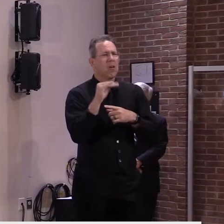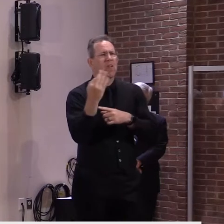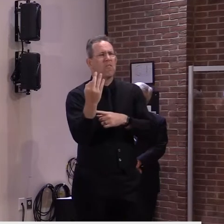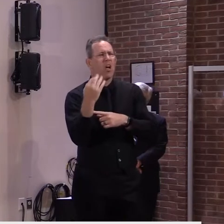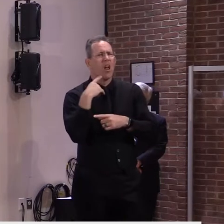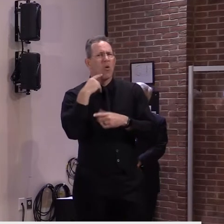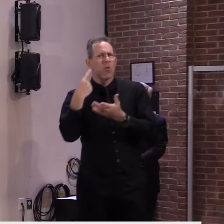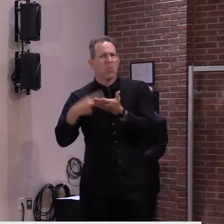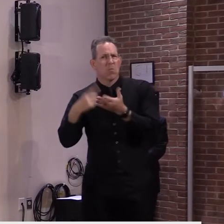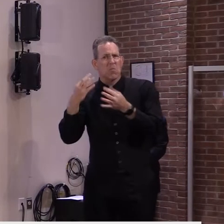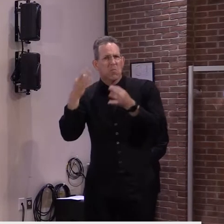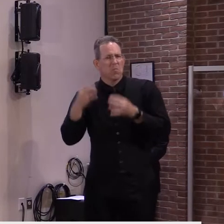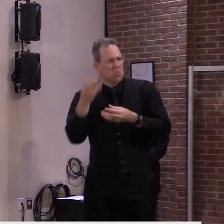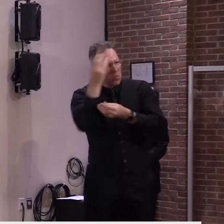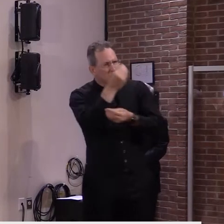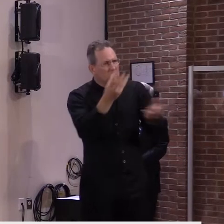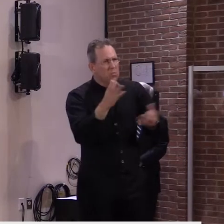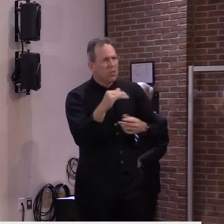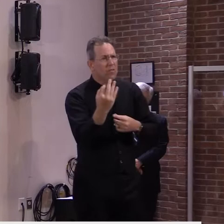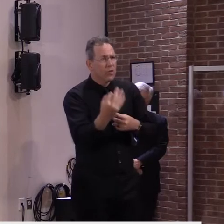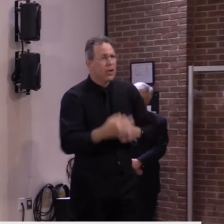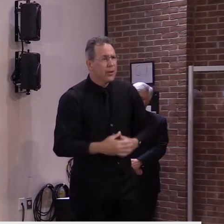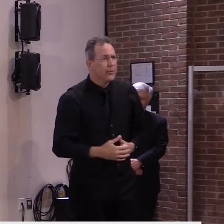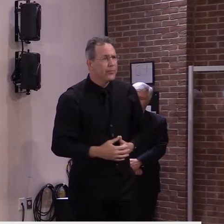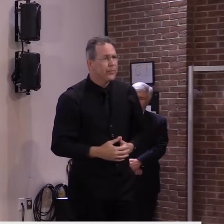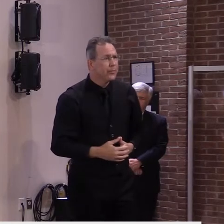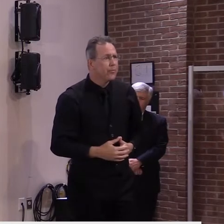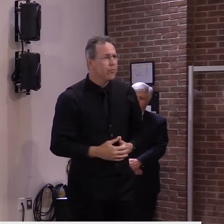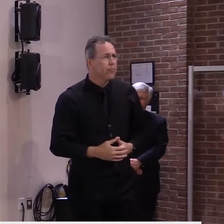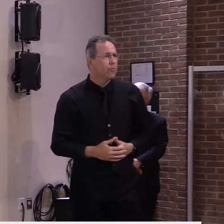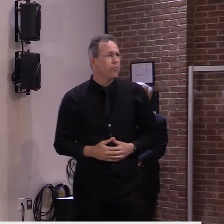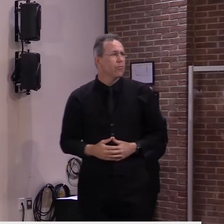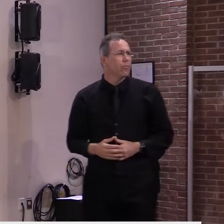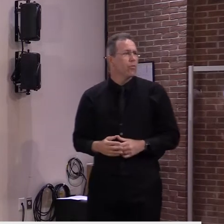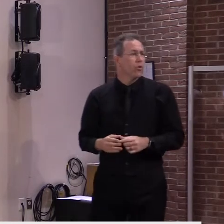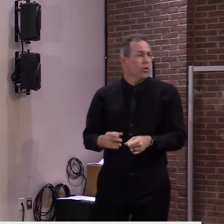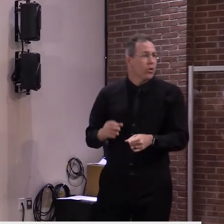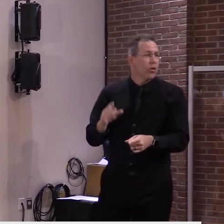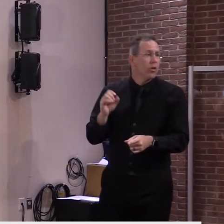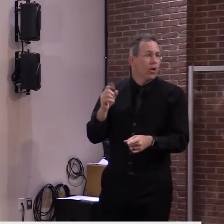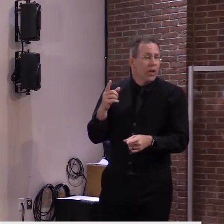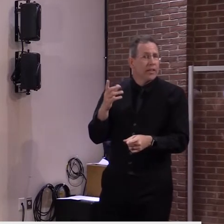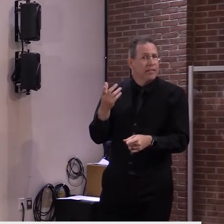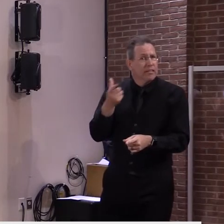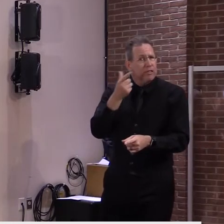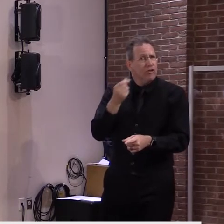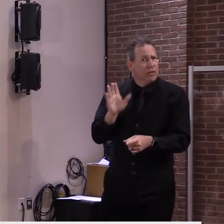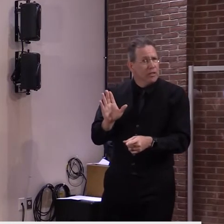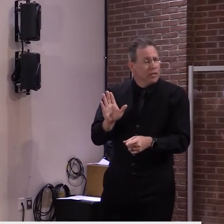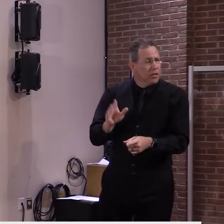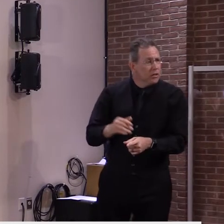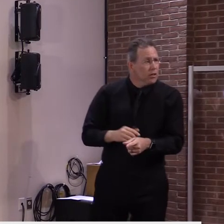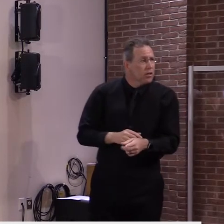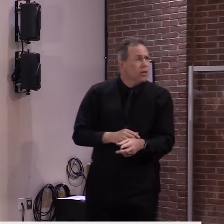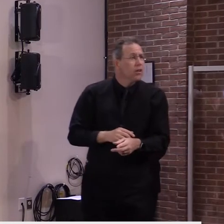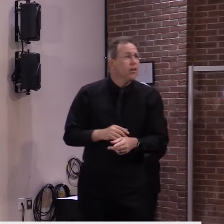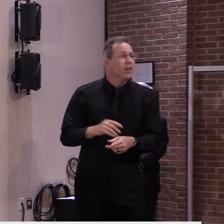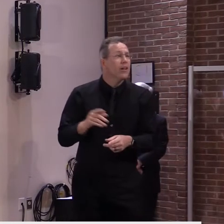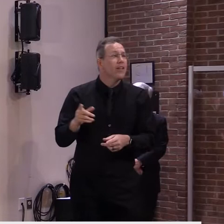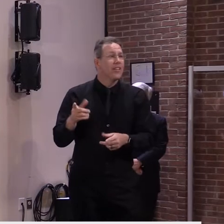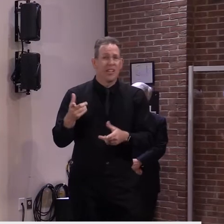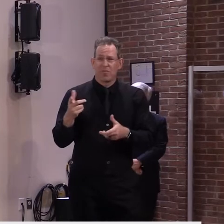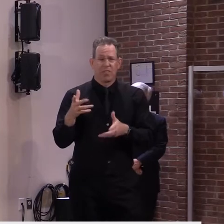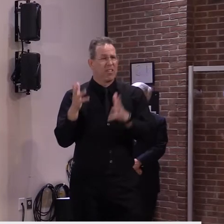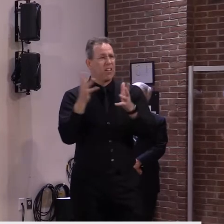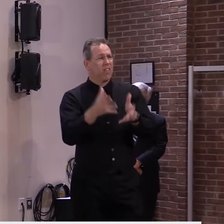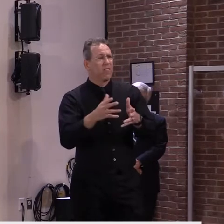Okay. I mean, there is one provision in there that is interesting, that it basically leaves it up to every police department to decide whether they're going to